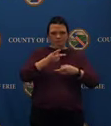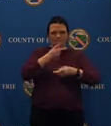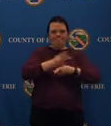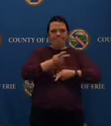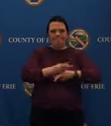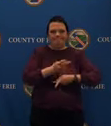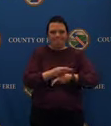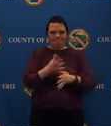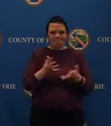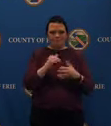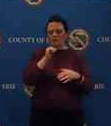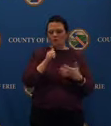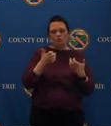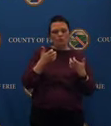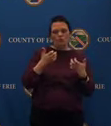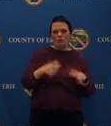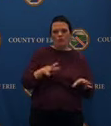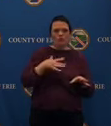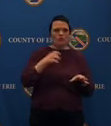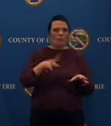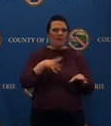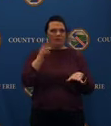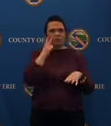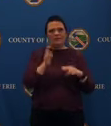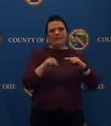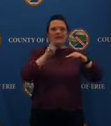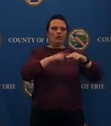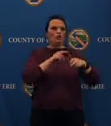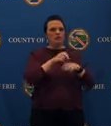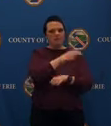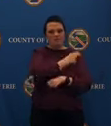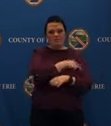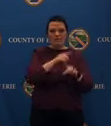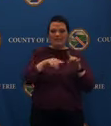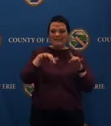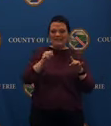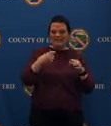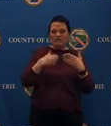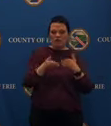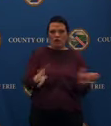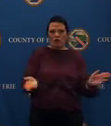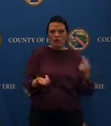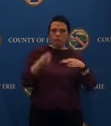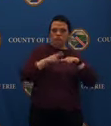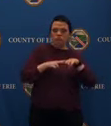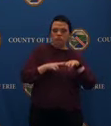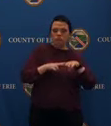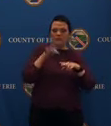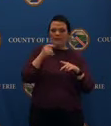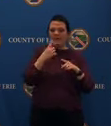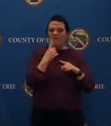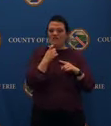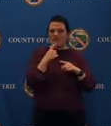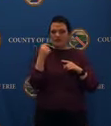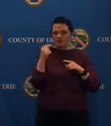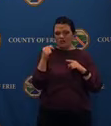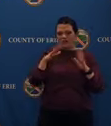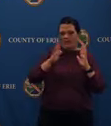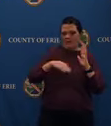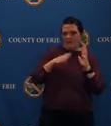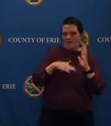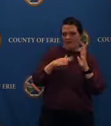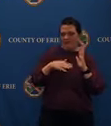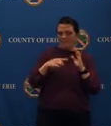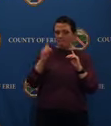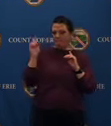see increases in hospitalization with COVID-19, and while there have been increases in general, that red and that green dotted